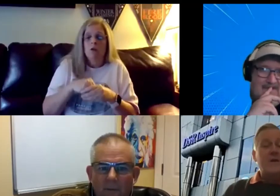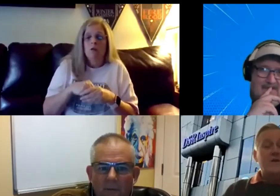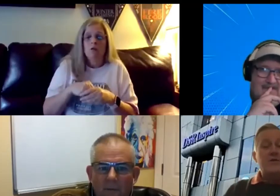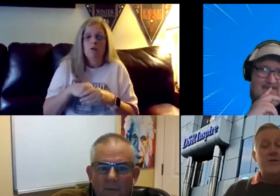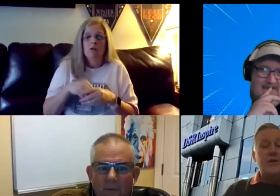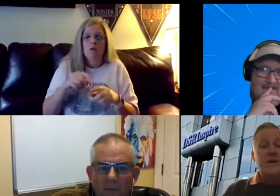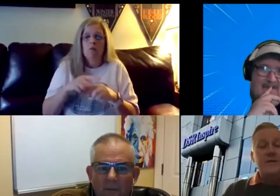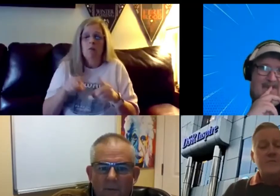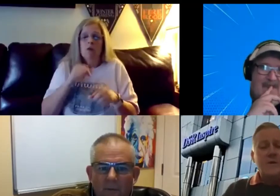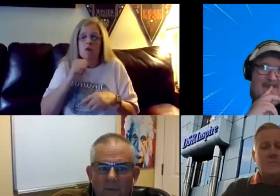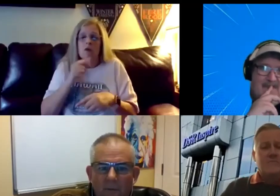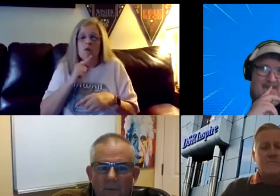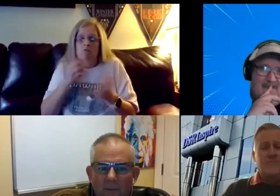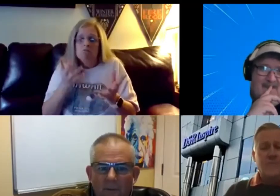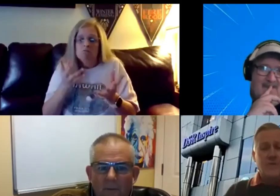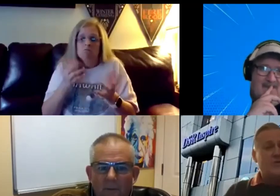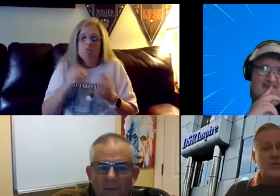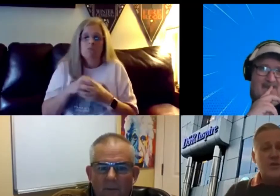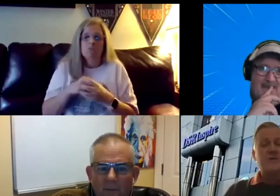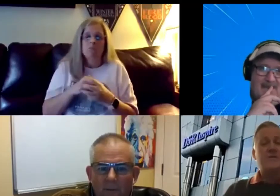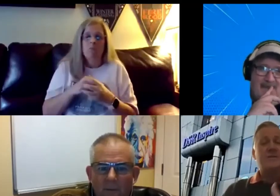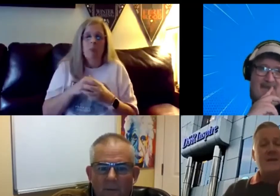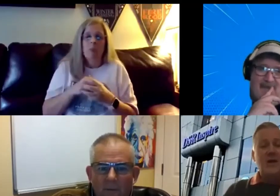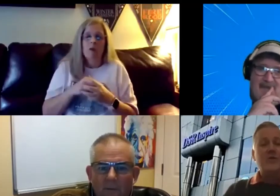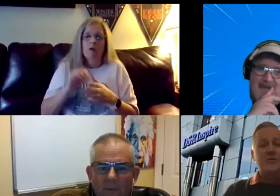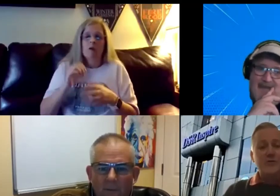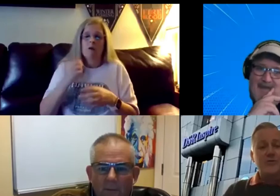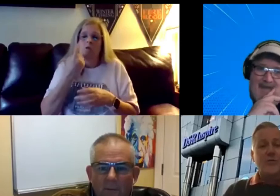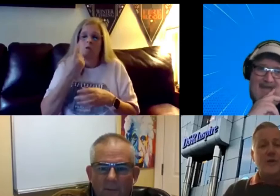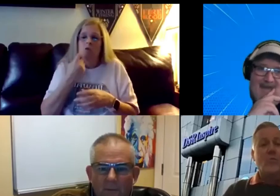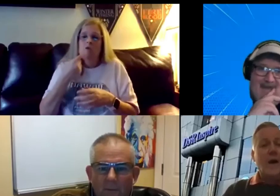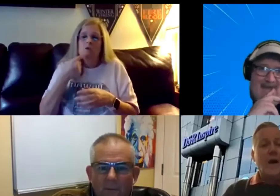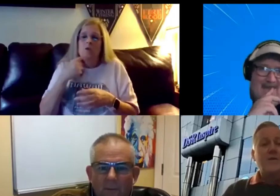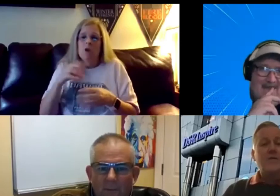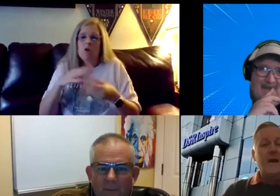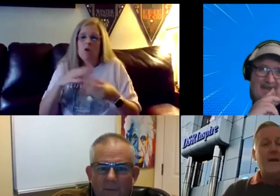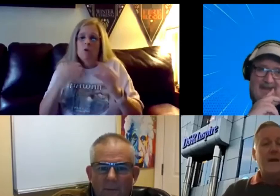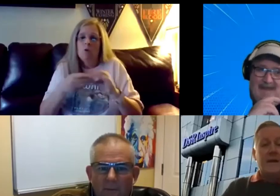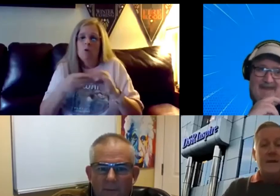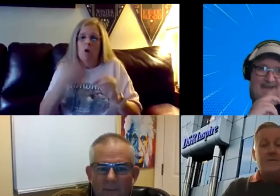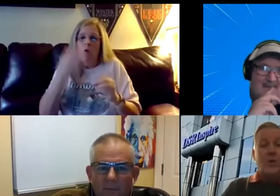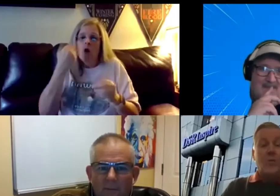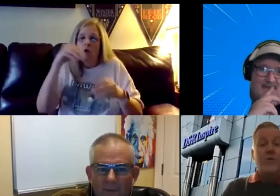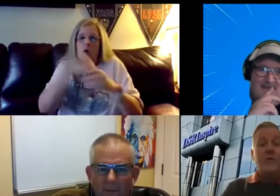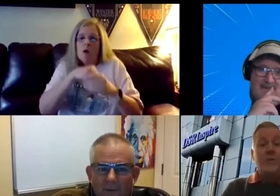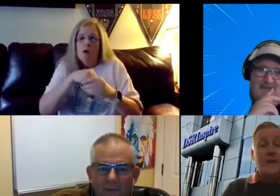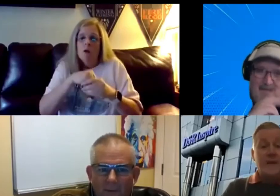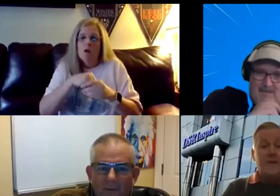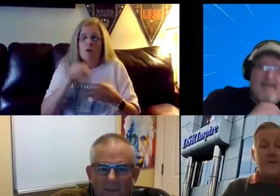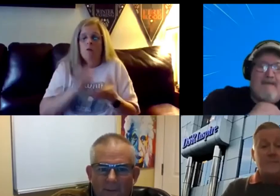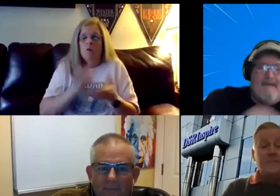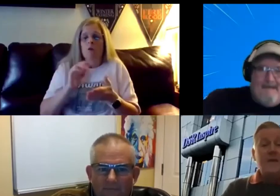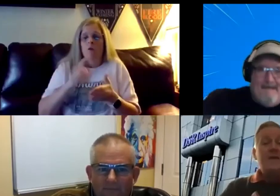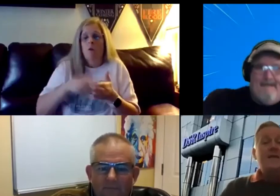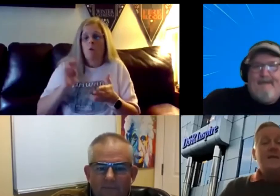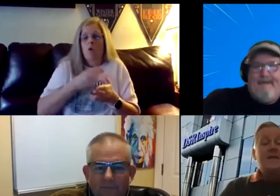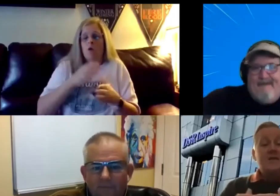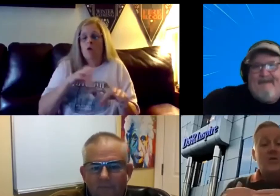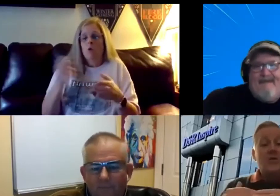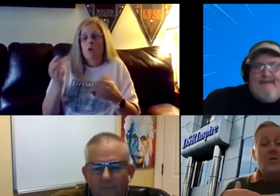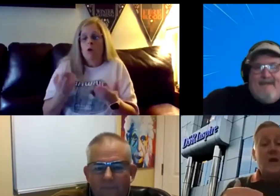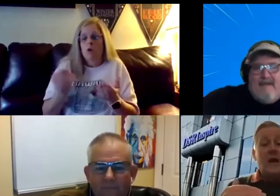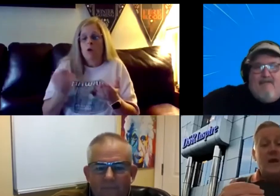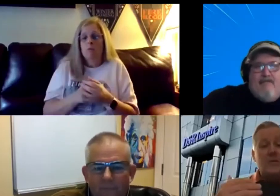quite sure. And I said, well, just tell your story why you got in. And that's what we're doing here.